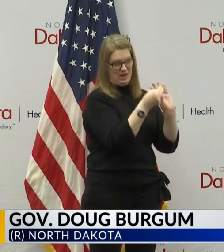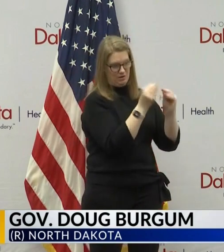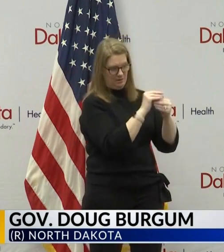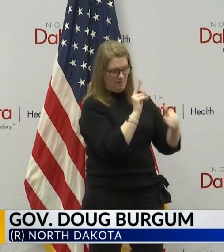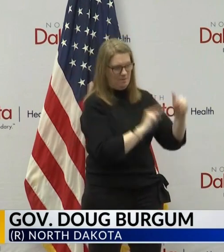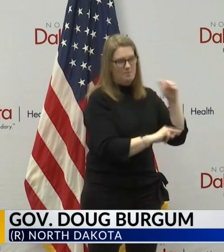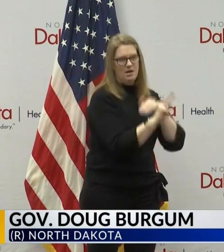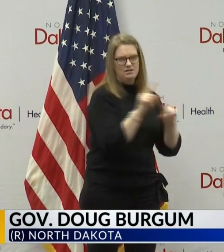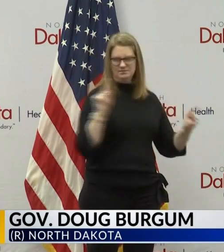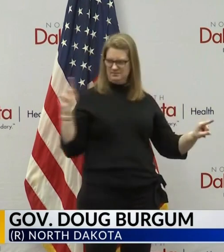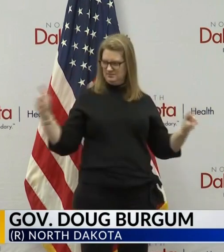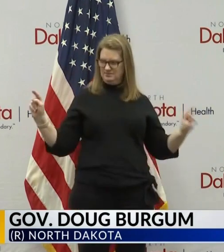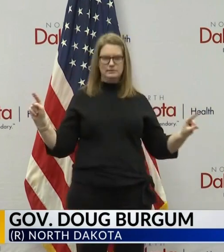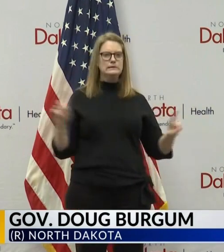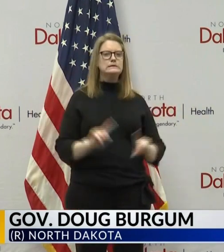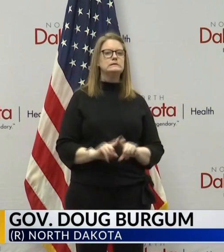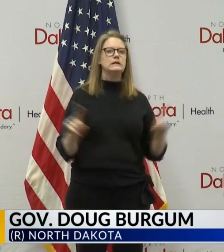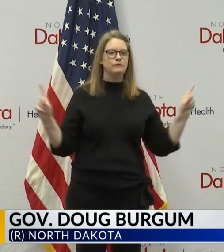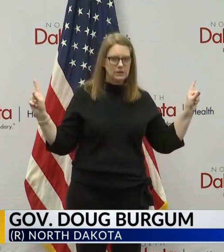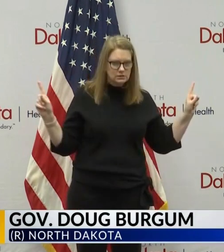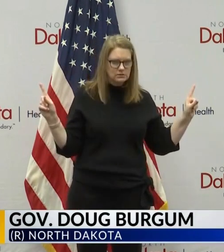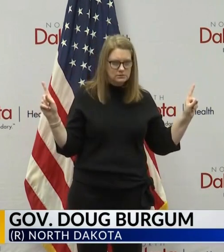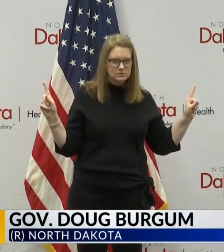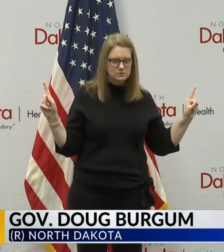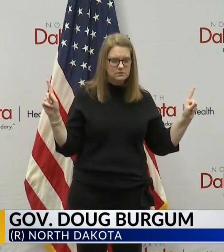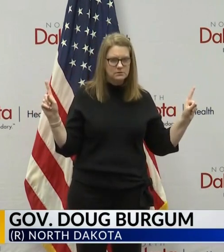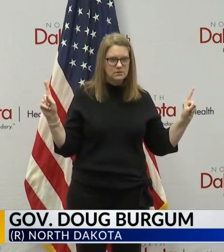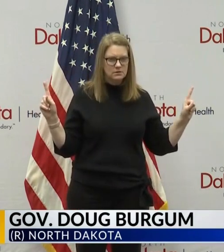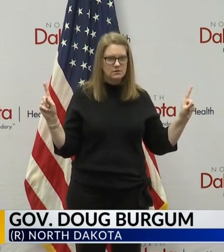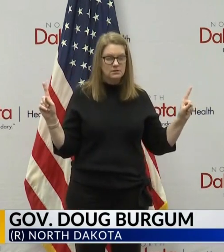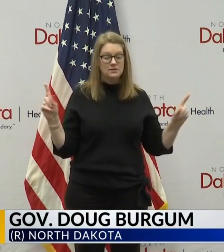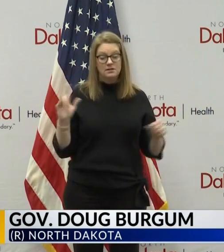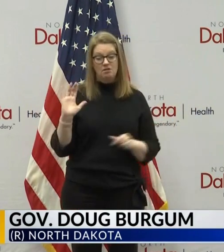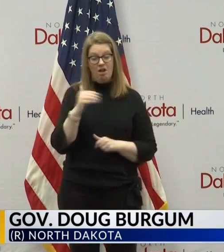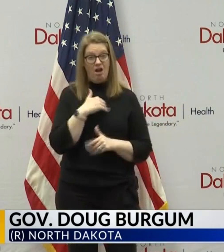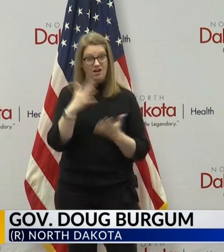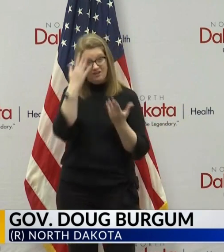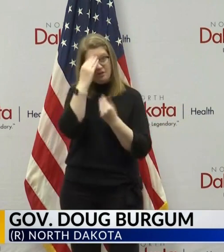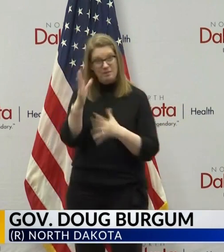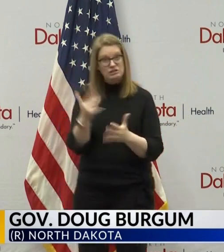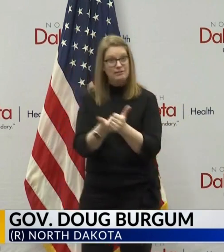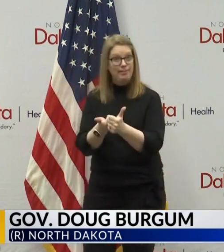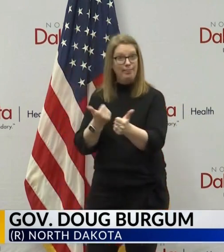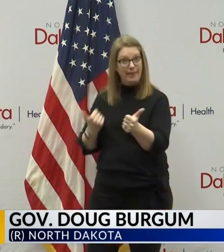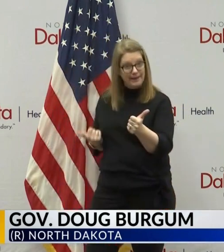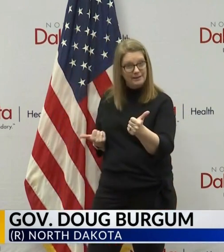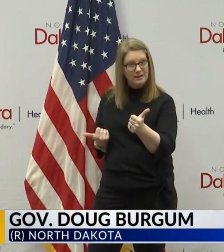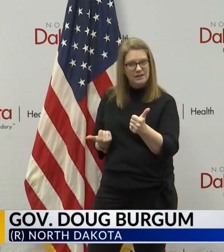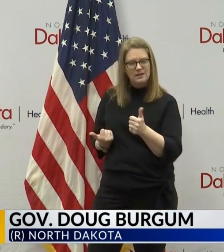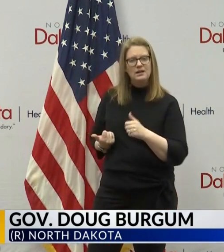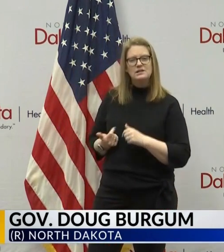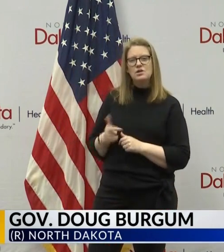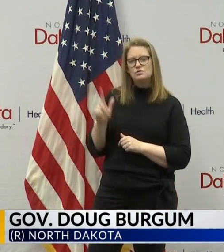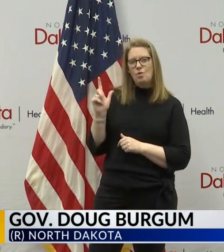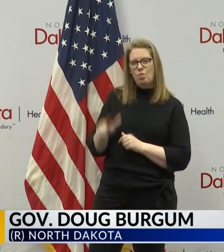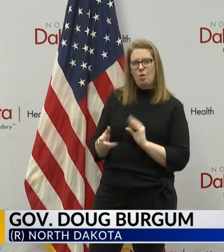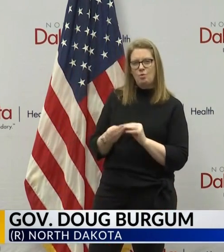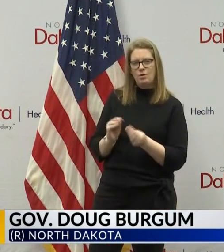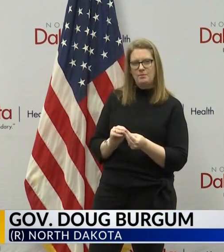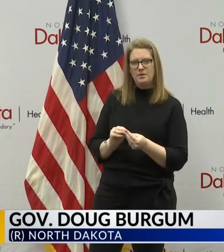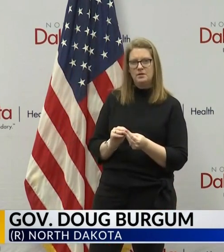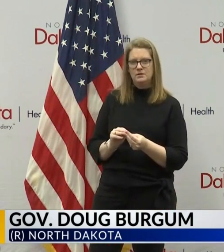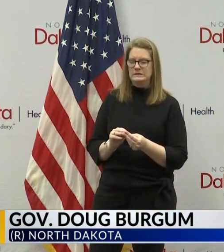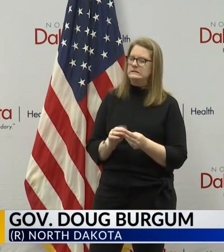Our data is, I've said before, it's latent, but it's also small quantities. So we just want to